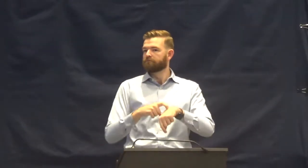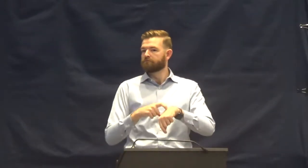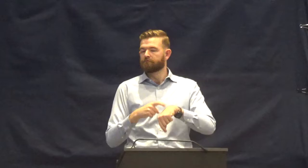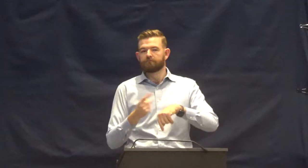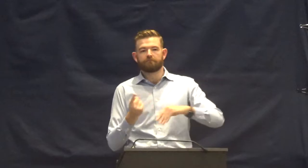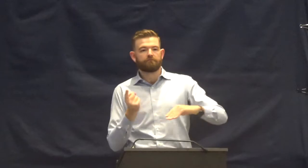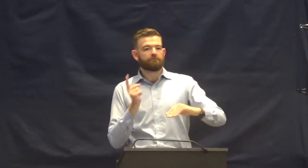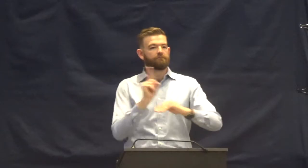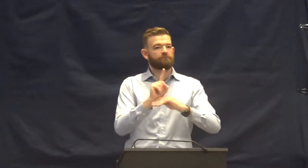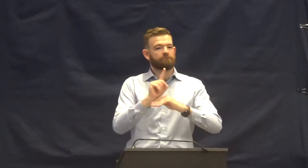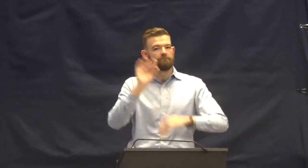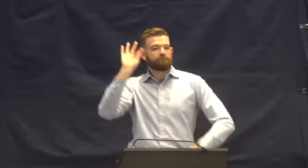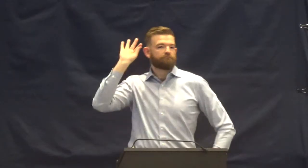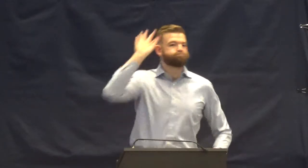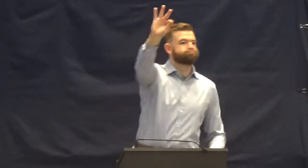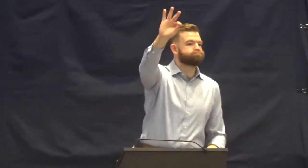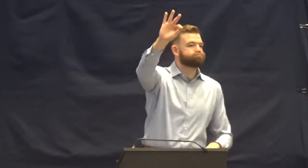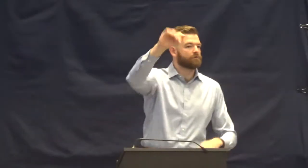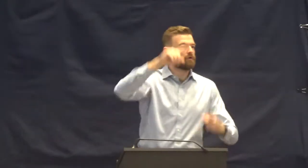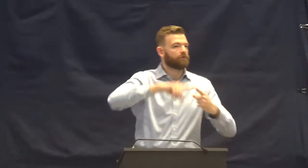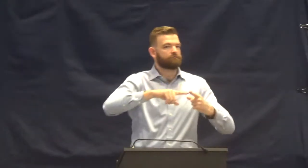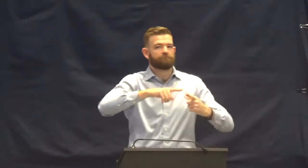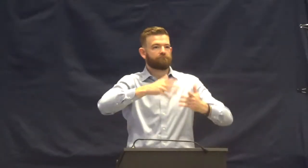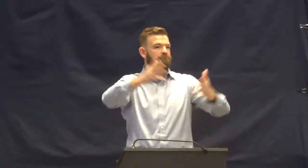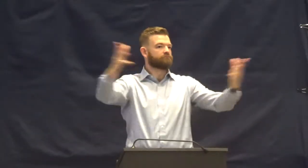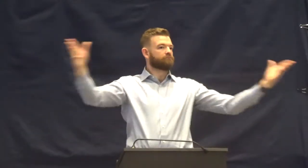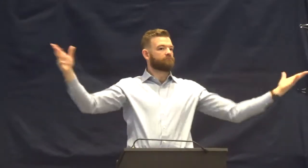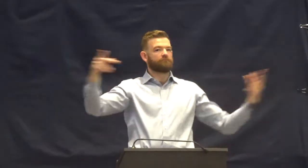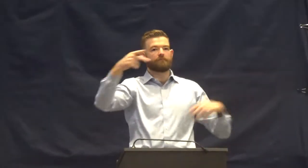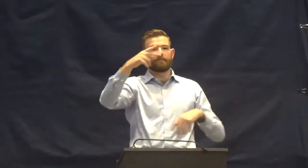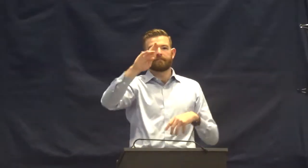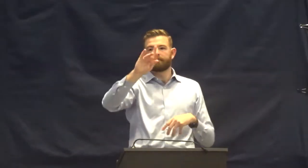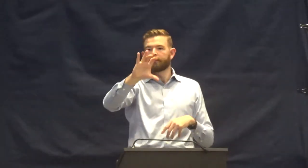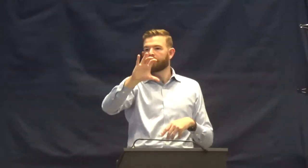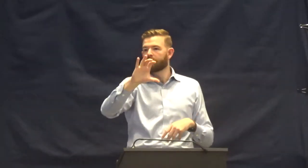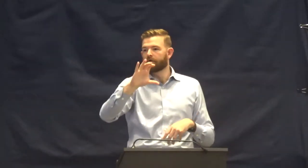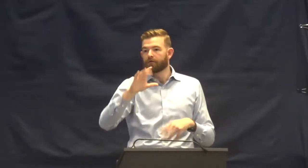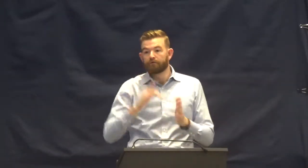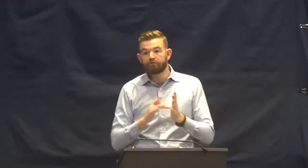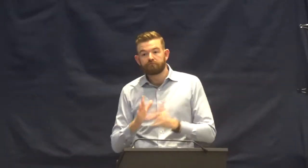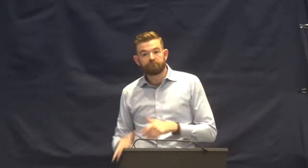And this evidently is the first time that he came to speak out to the masses, or to the public.